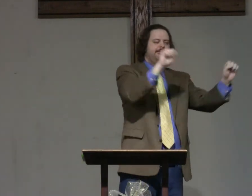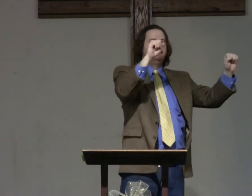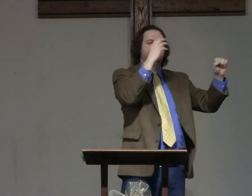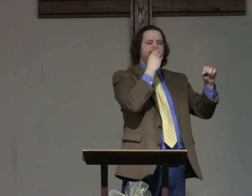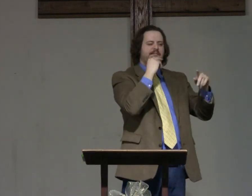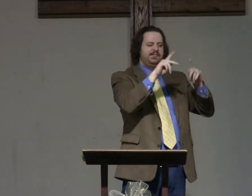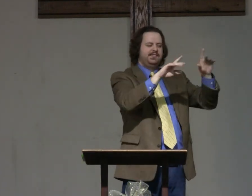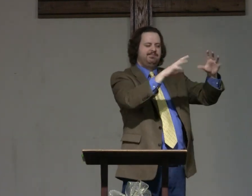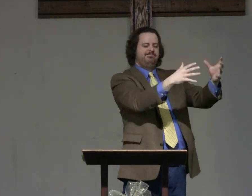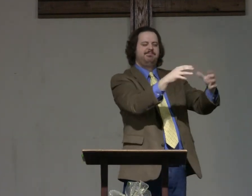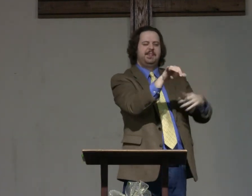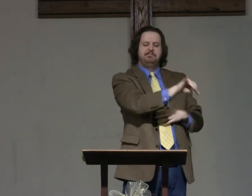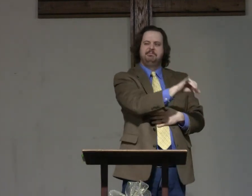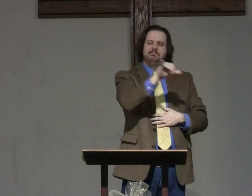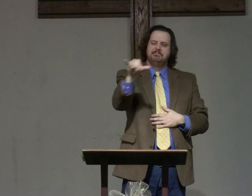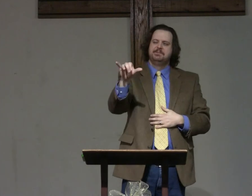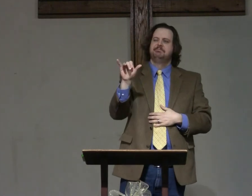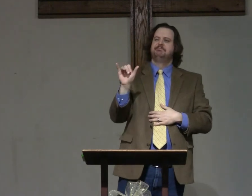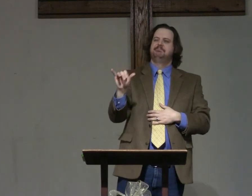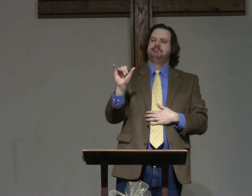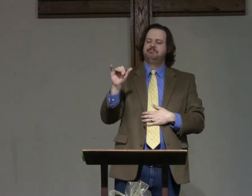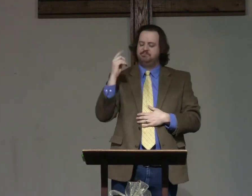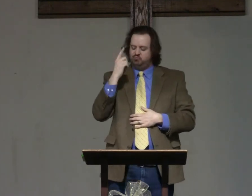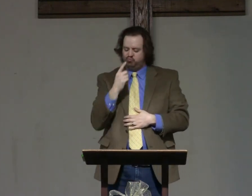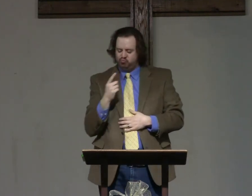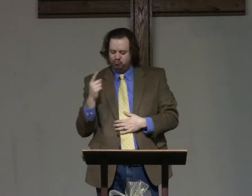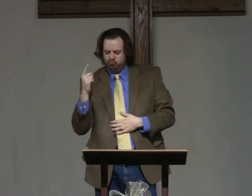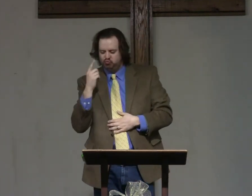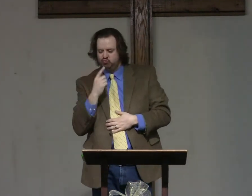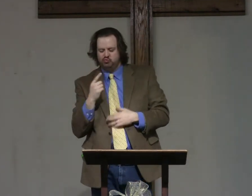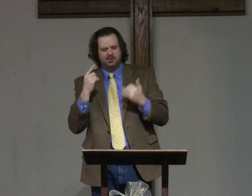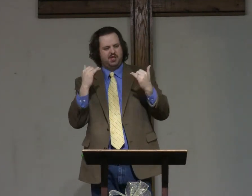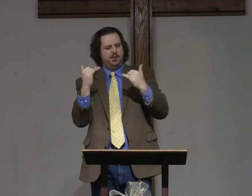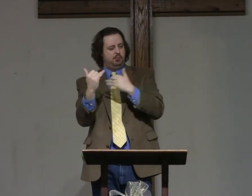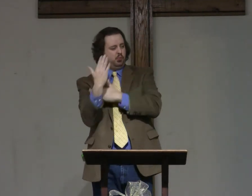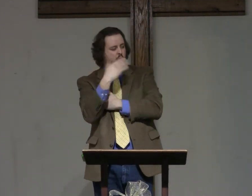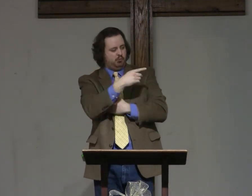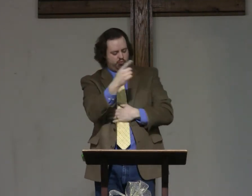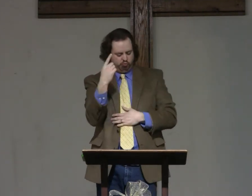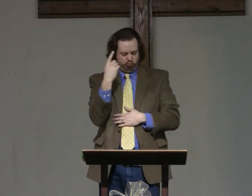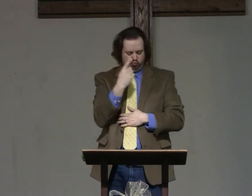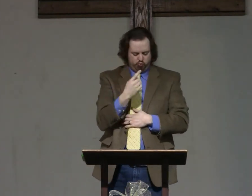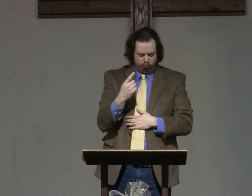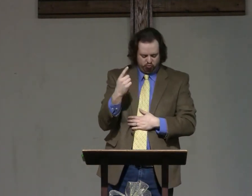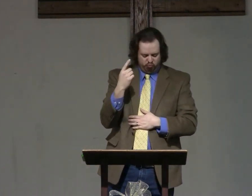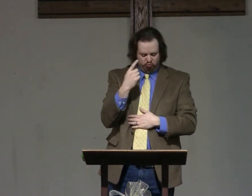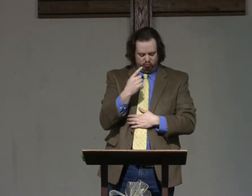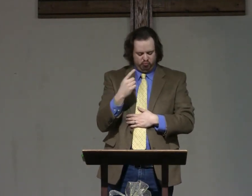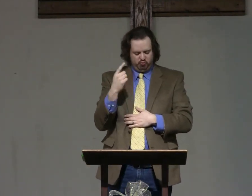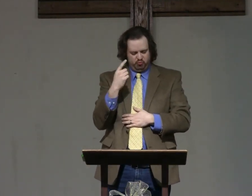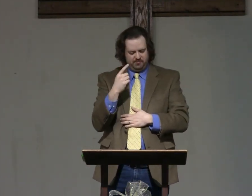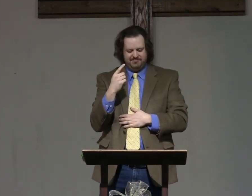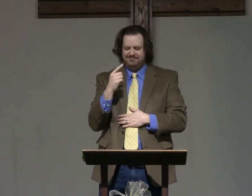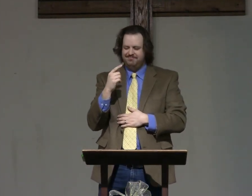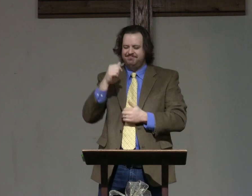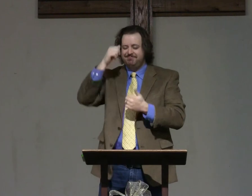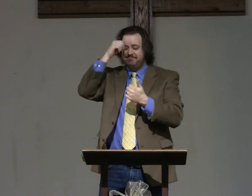and Moses, how he saved the Hebrew people, this morning we think about